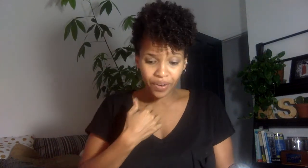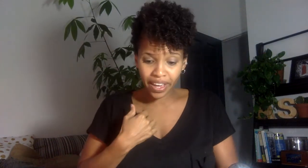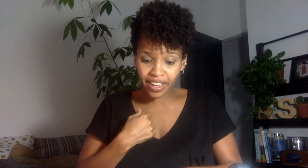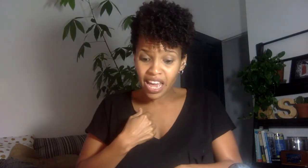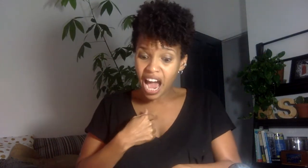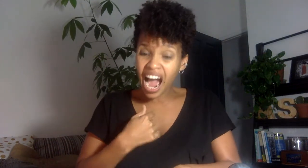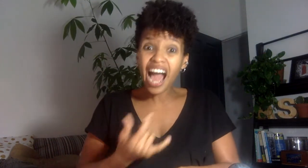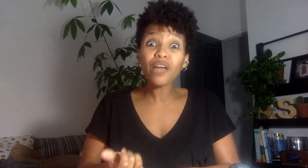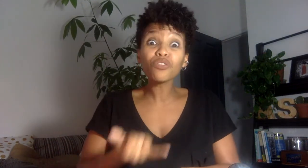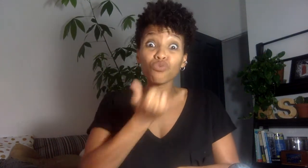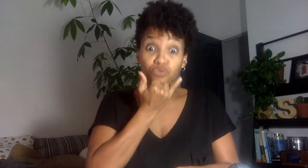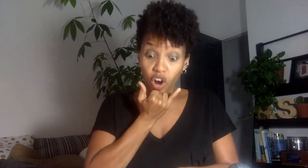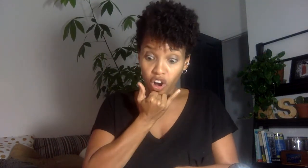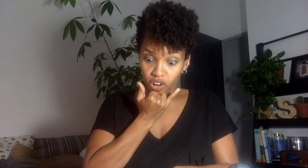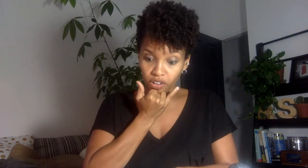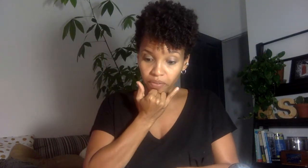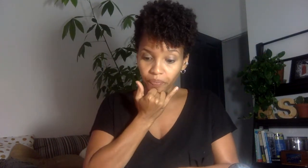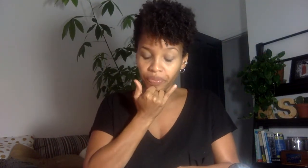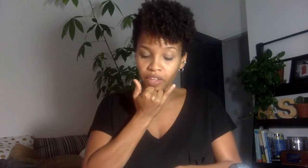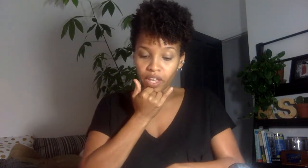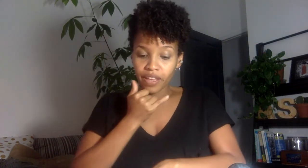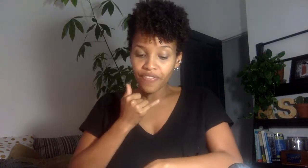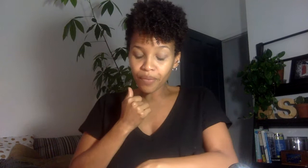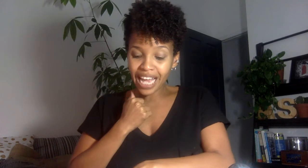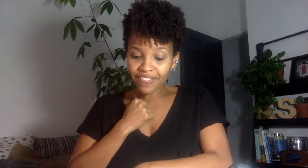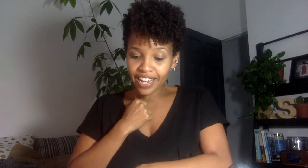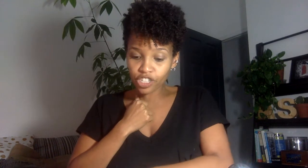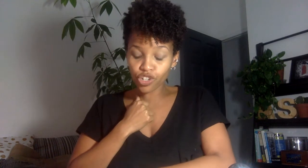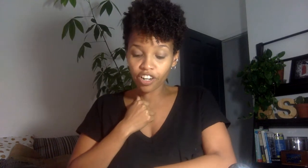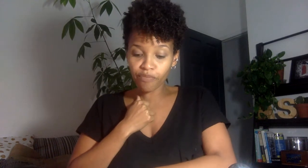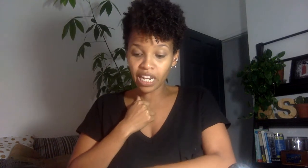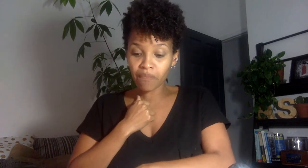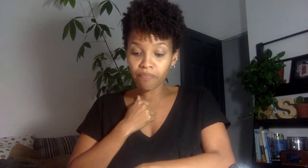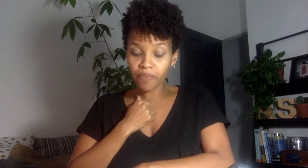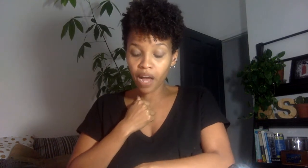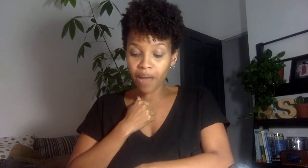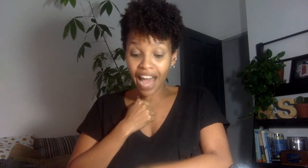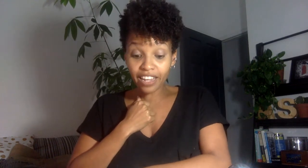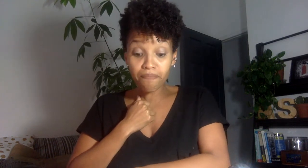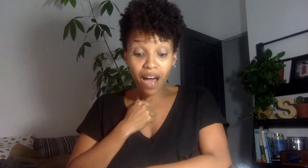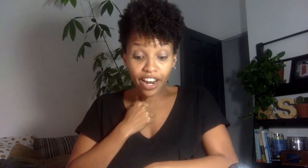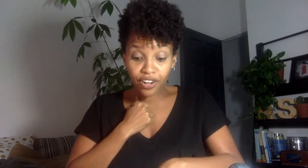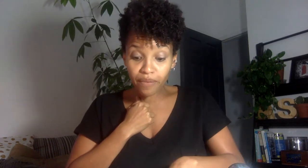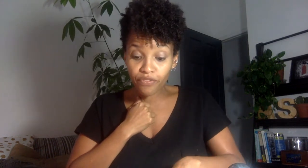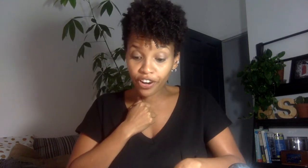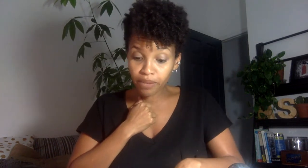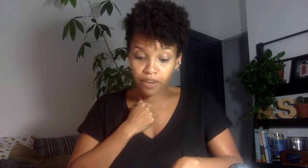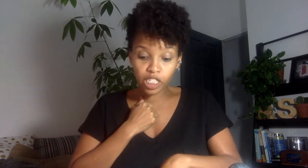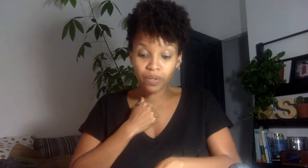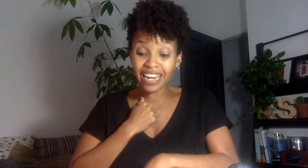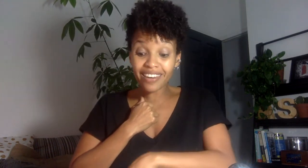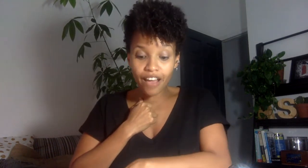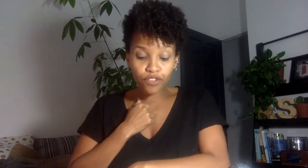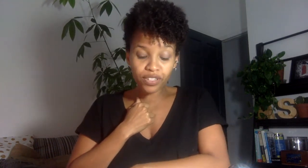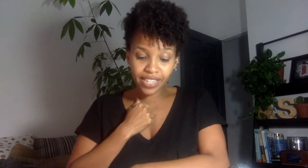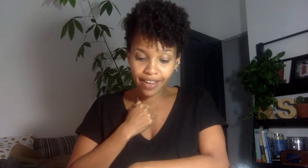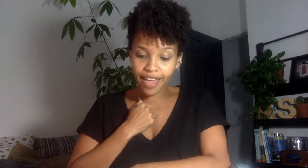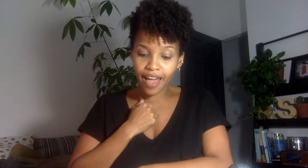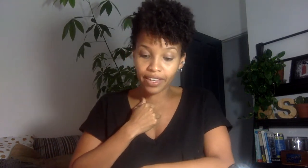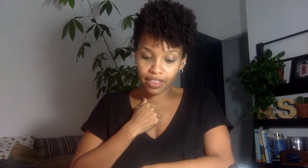Okay? I was wrong. Then we had the next chunk of meaning. I admired him very much, but I never said